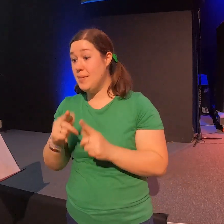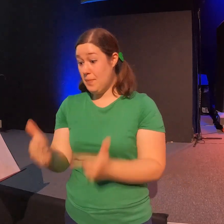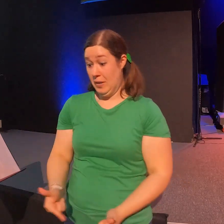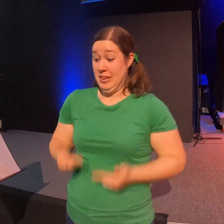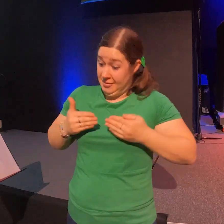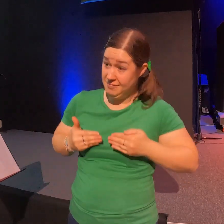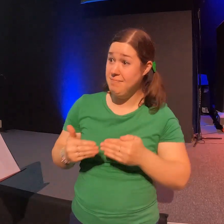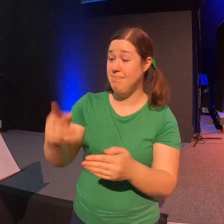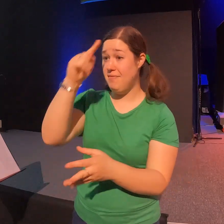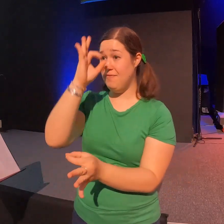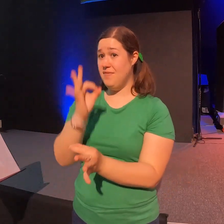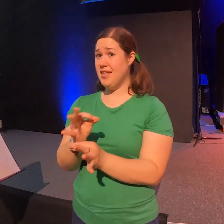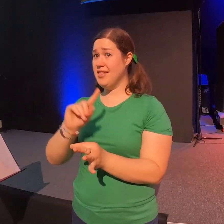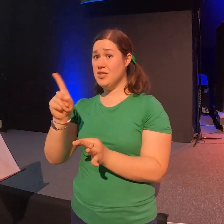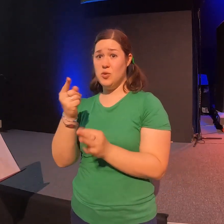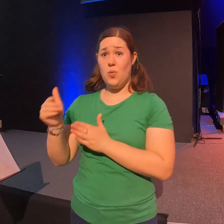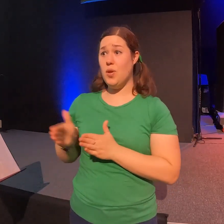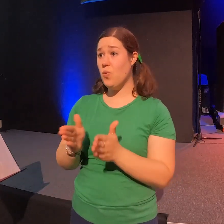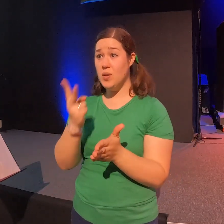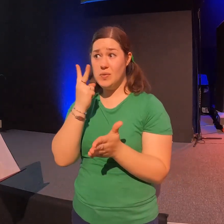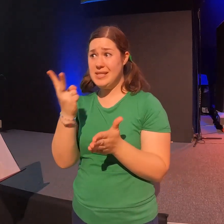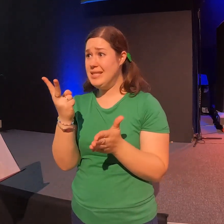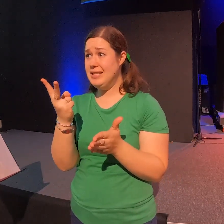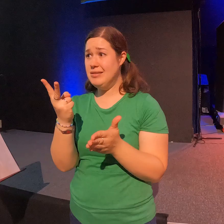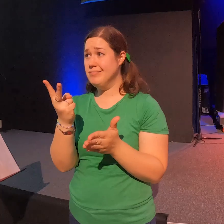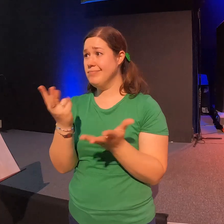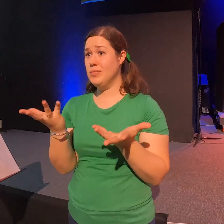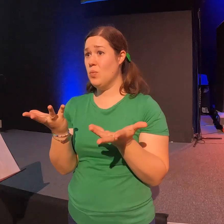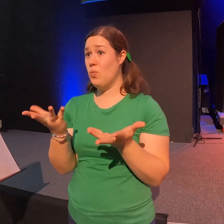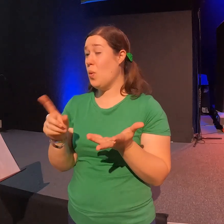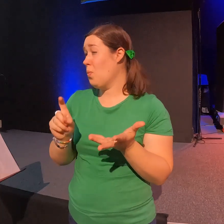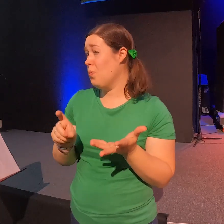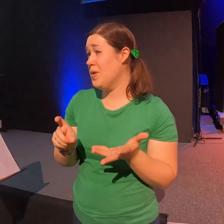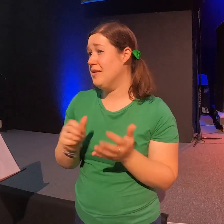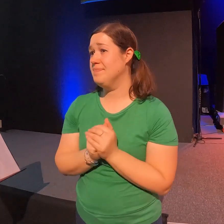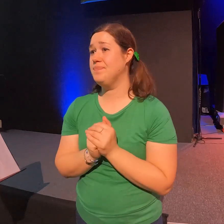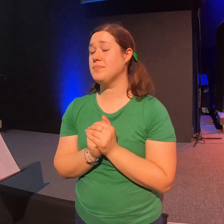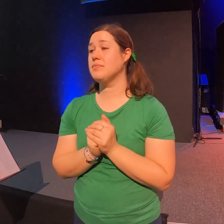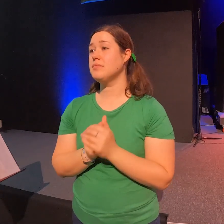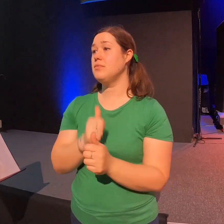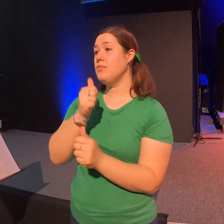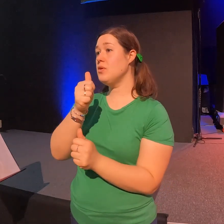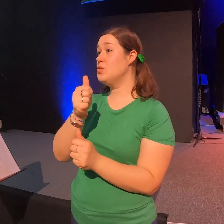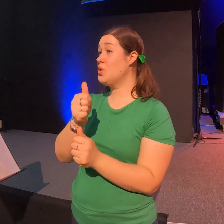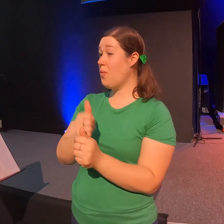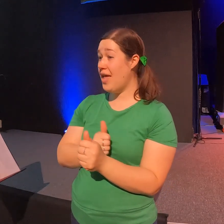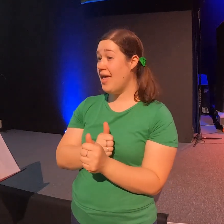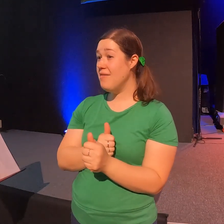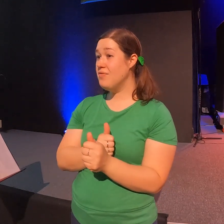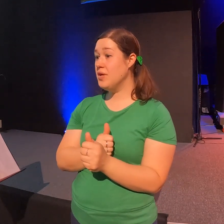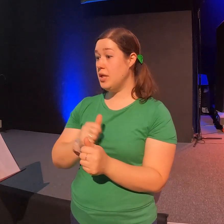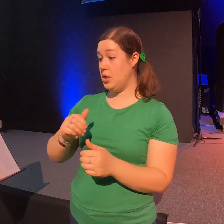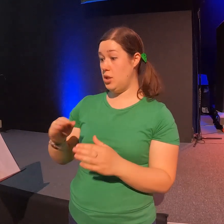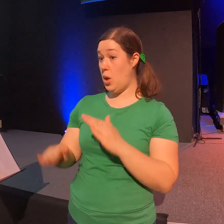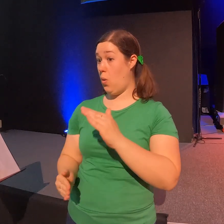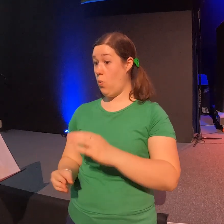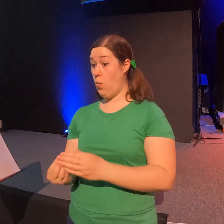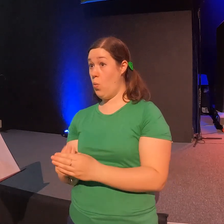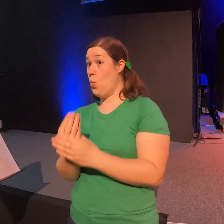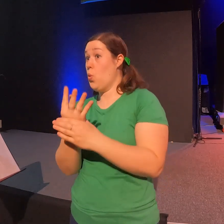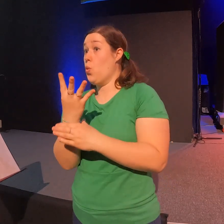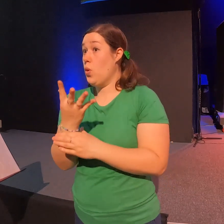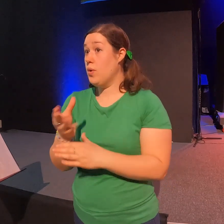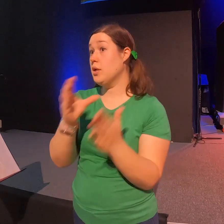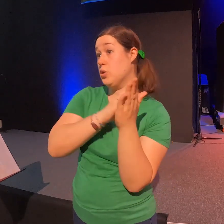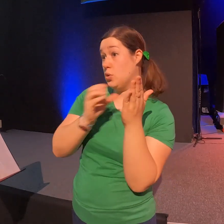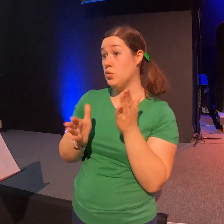see what we're made of. Every single growing, healthy Christian I know is active in a church. In